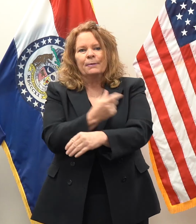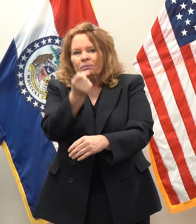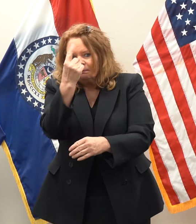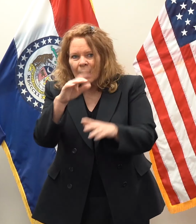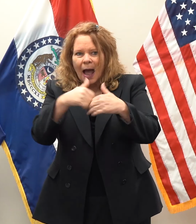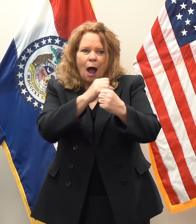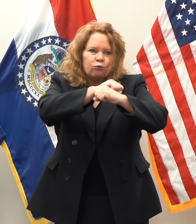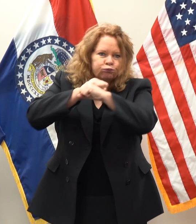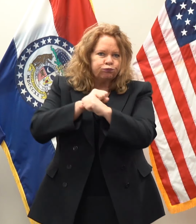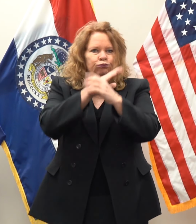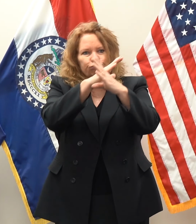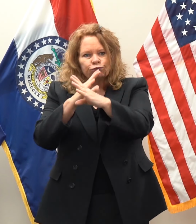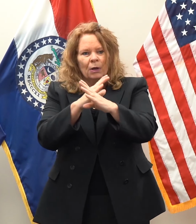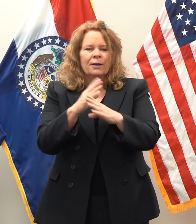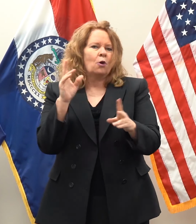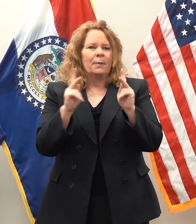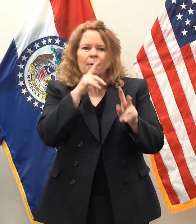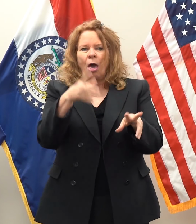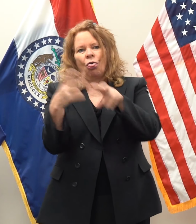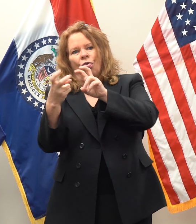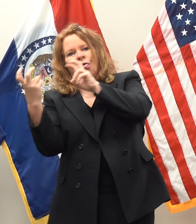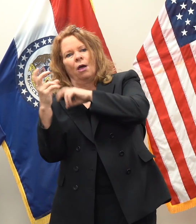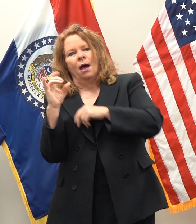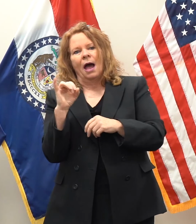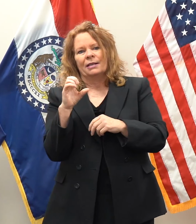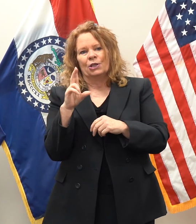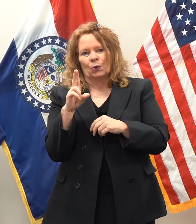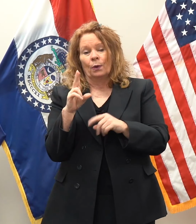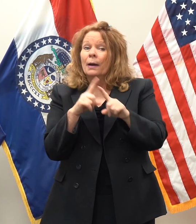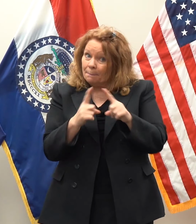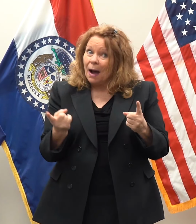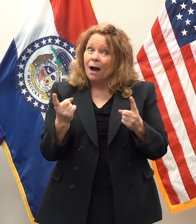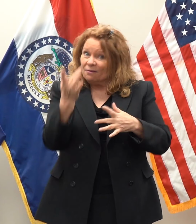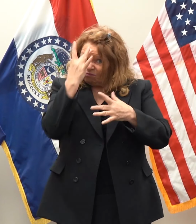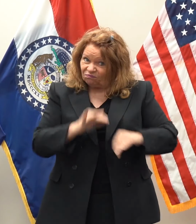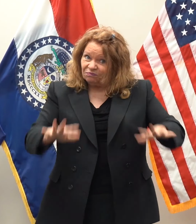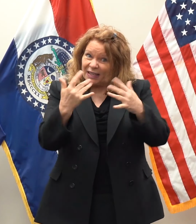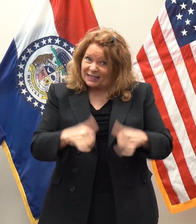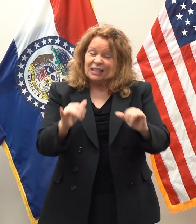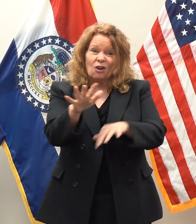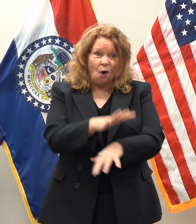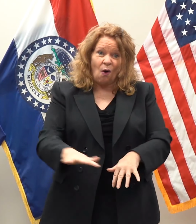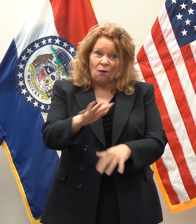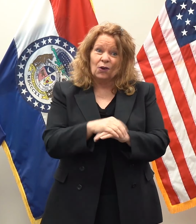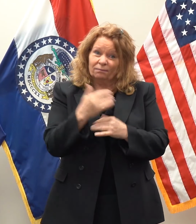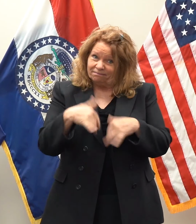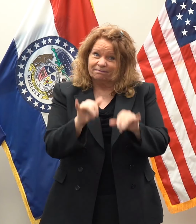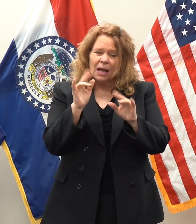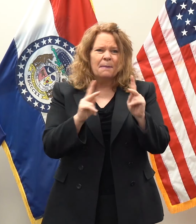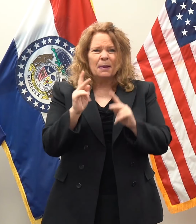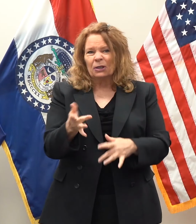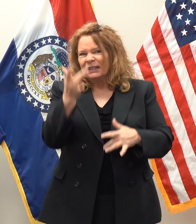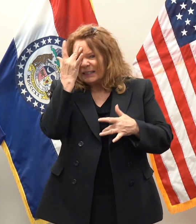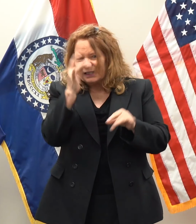keep the virus from filling up our ICUs. But it's still very present in our community and people are still getting sick and staying home